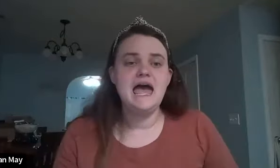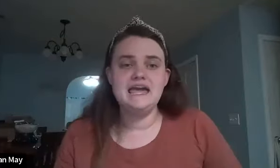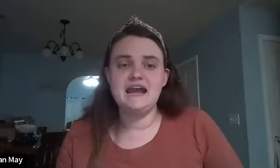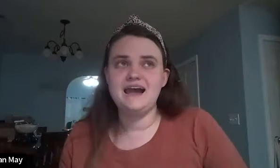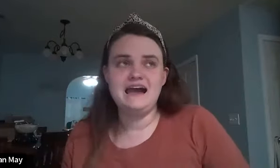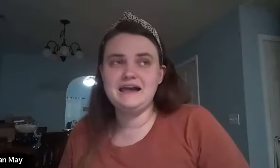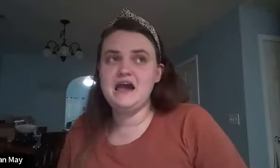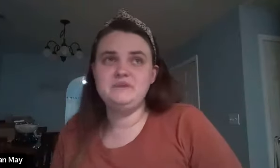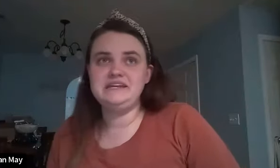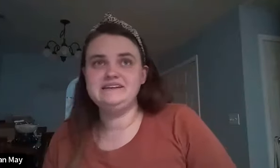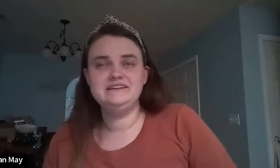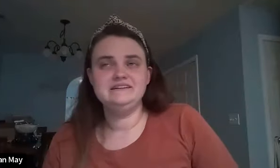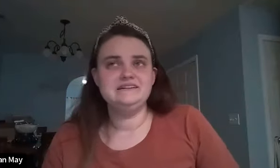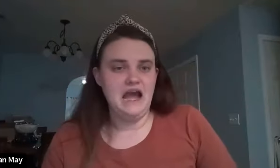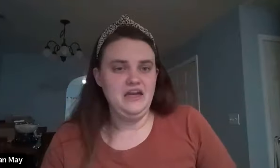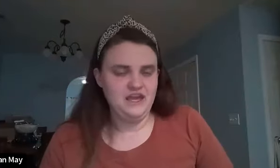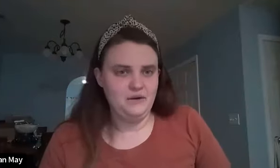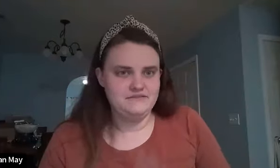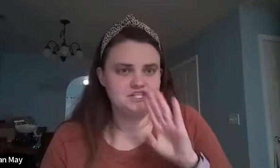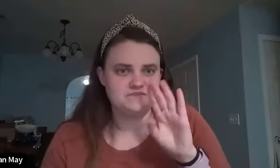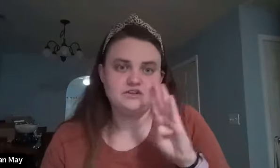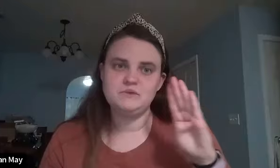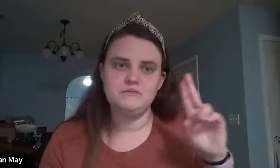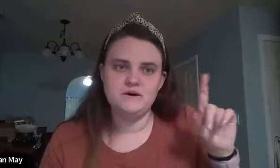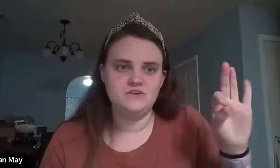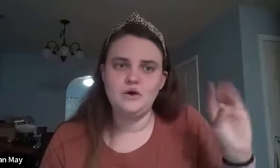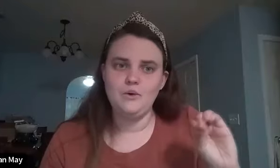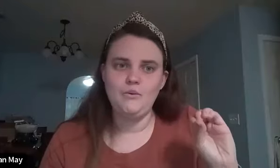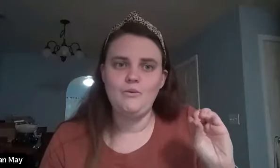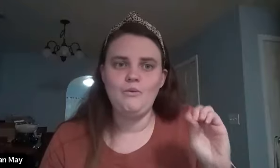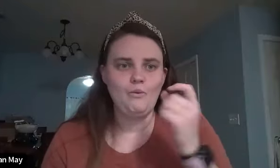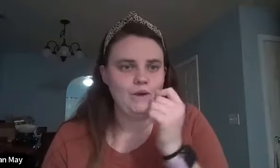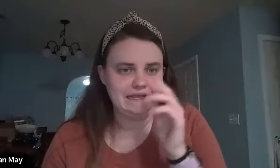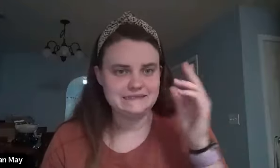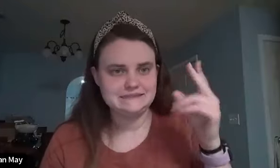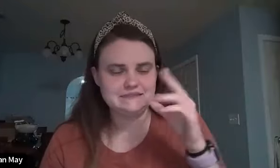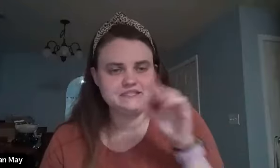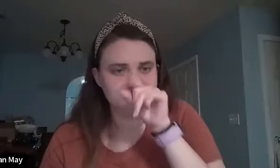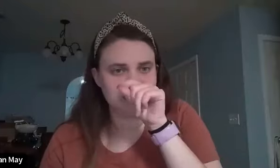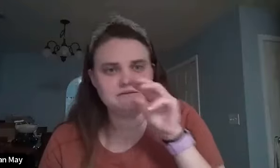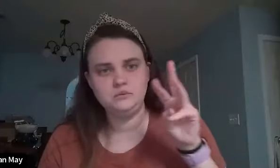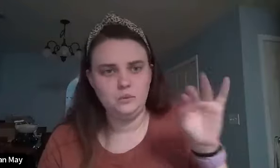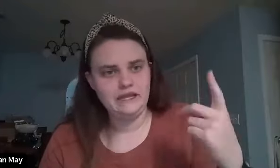And I mean, I think I would have to just finger spell buffalo wings, like chicken